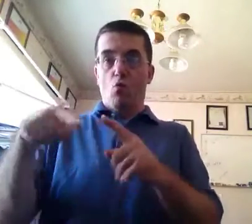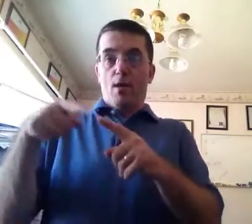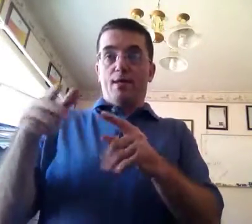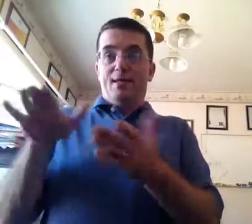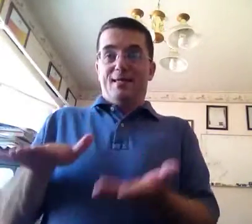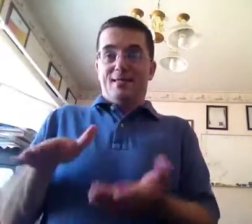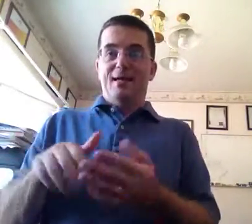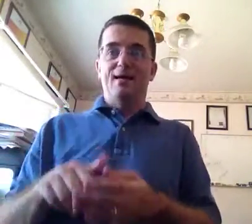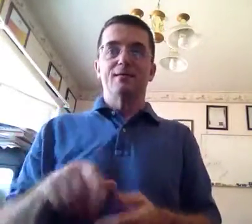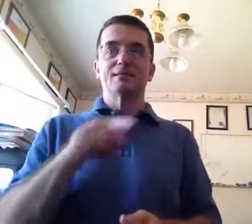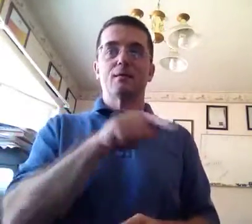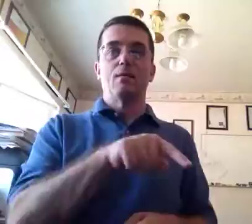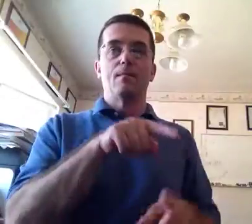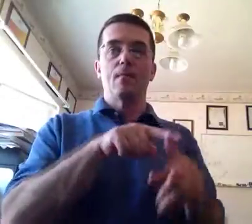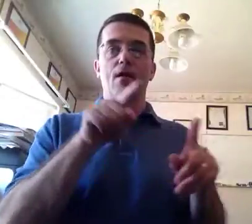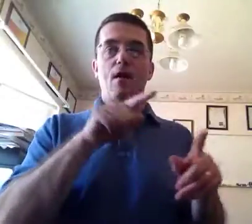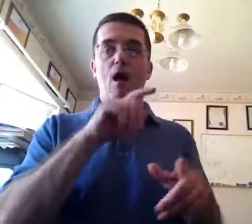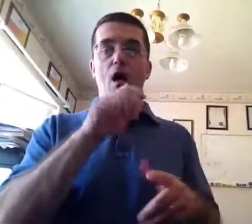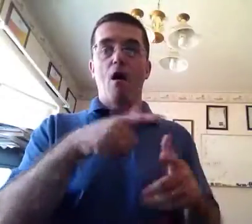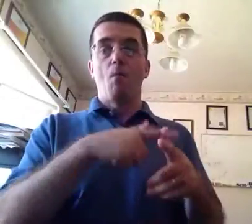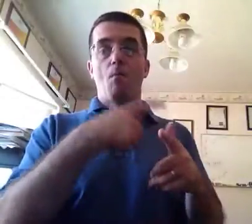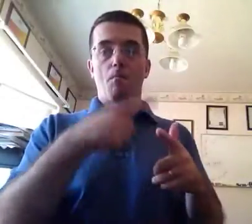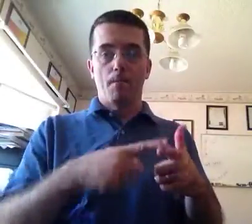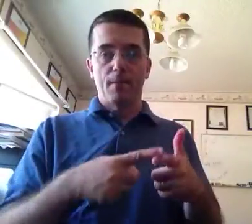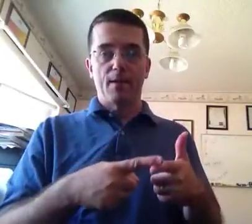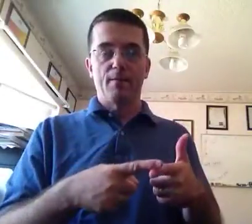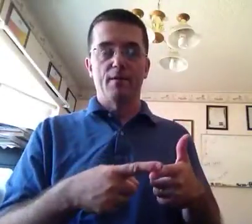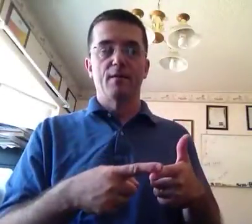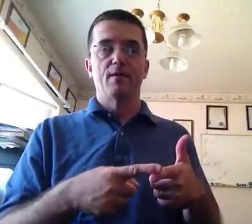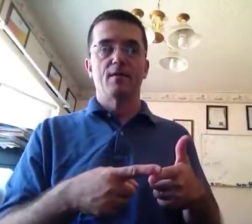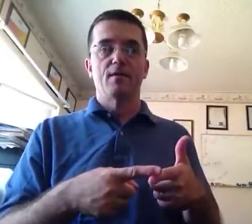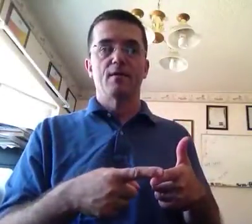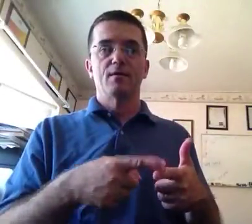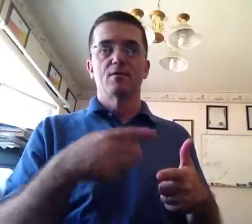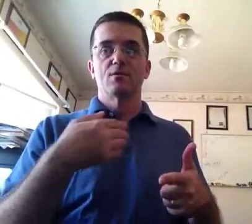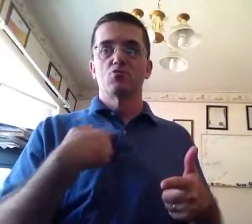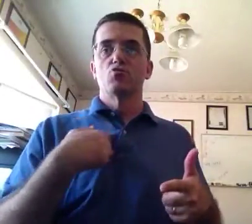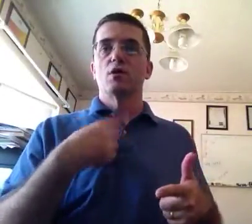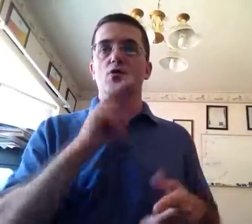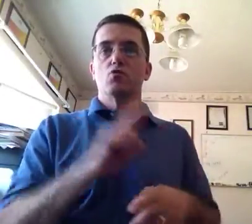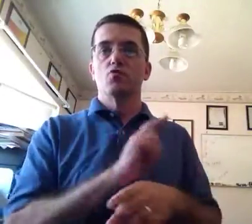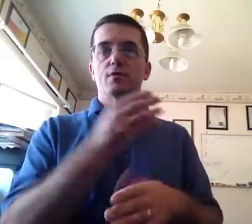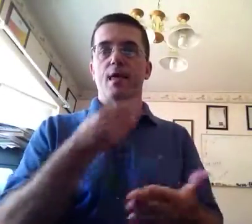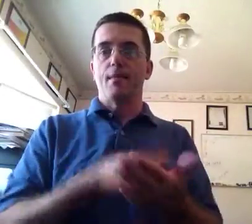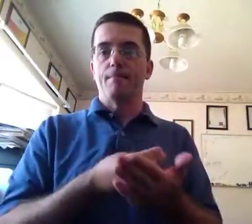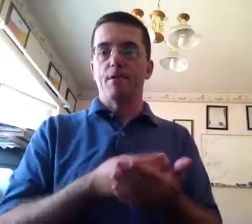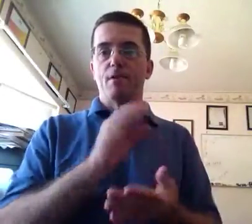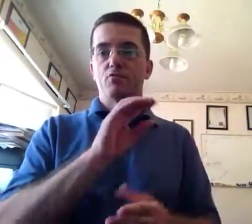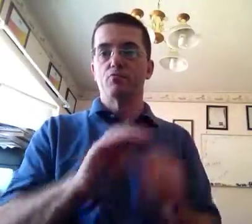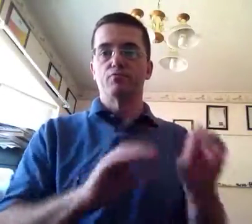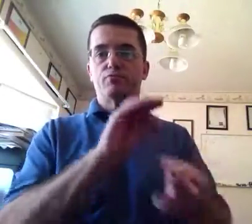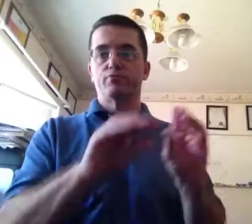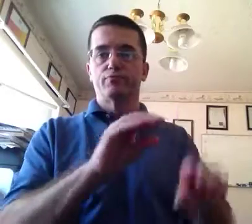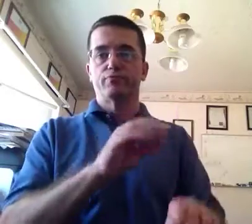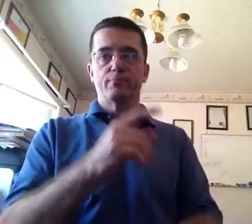be the most maximizing thing of the portfolio, but who gives a rip? We're trying to do the right thing and think forward.